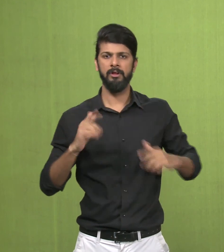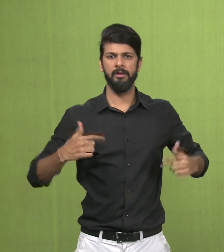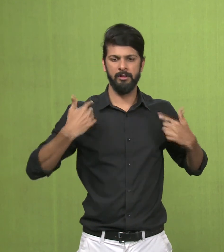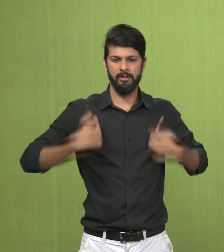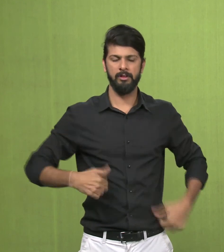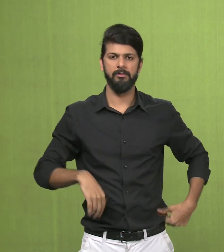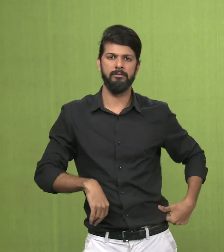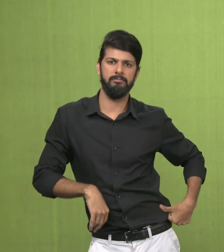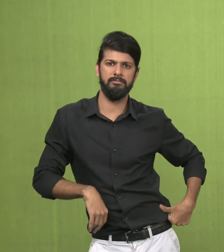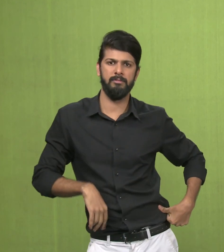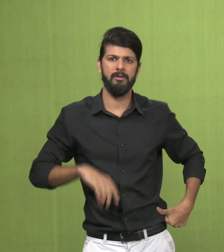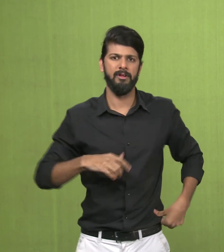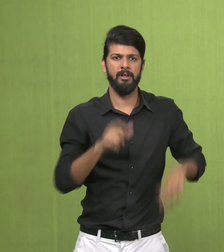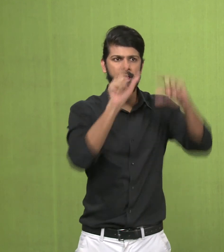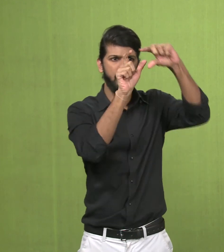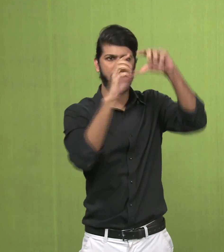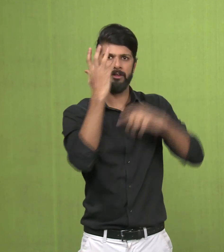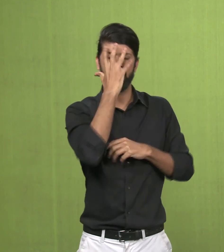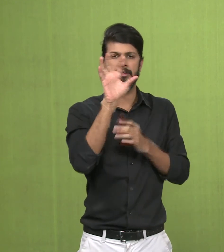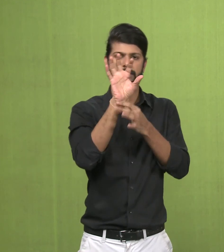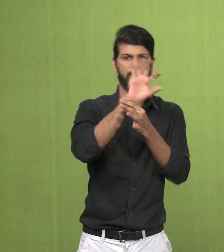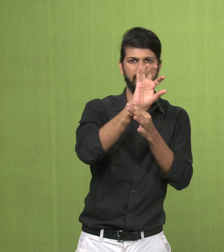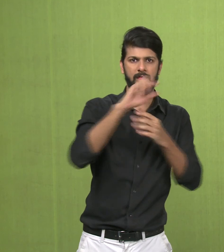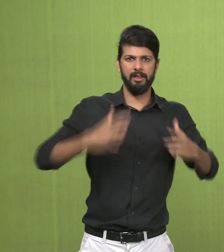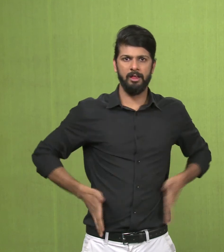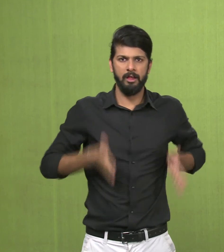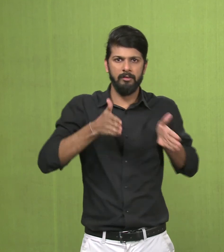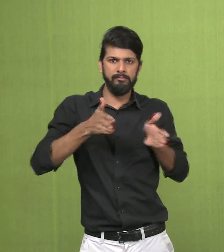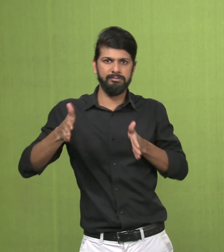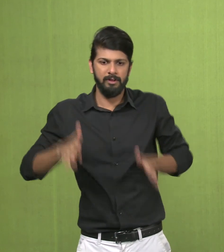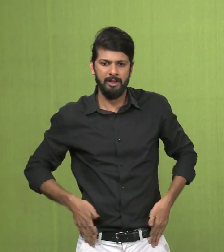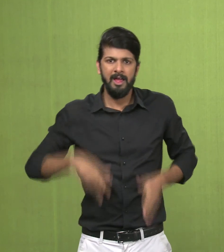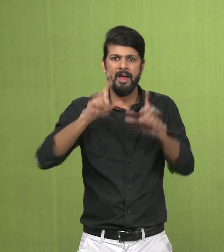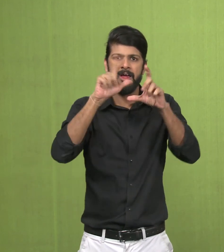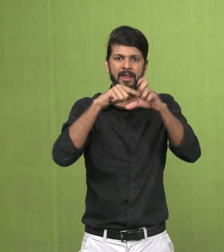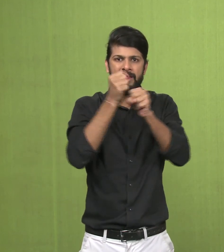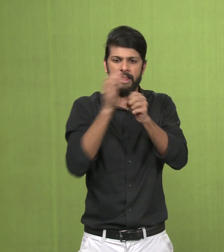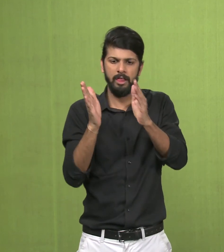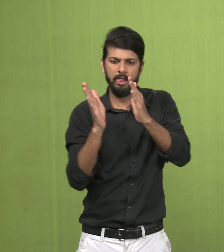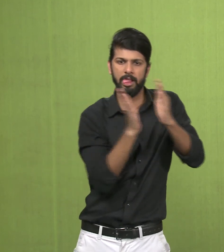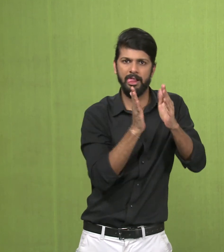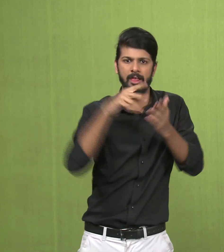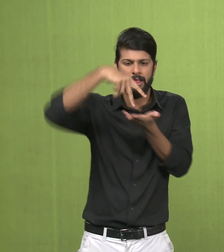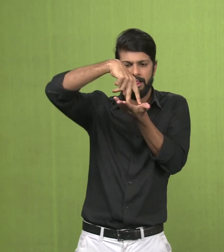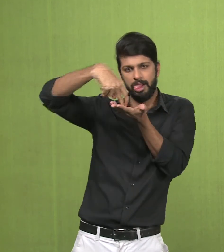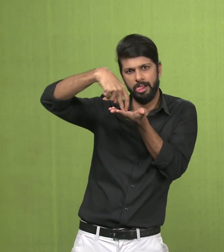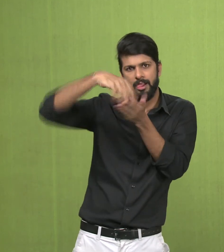The next word, Tribhanga, is a posture where you would see the body has three breaks. The head is tilted, the